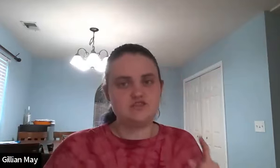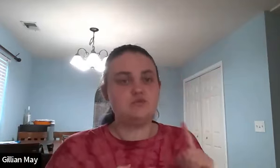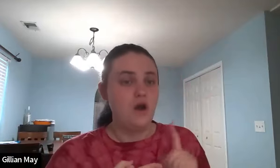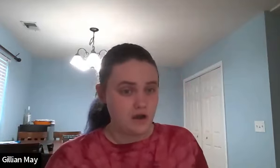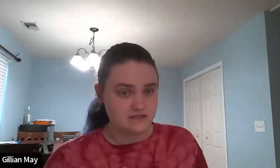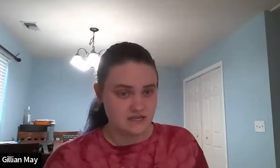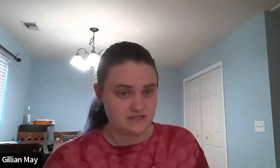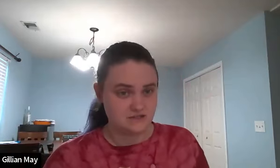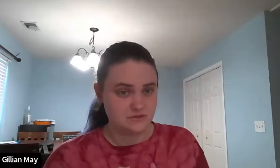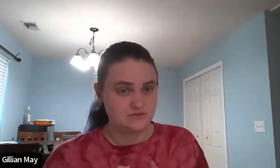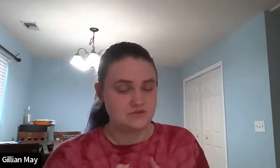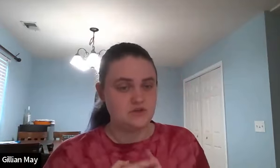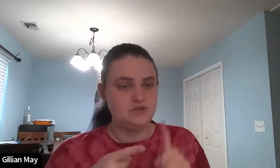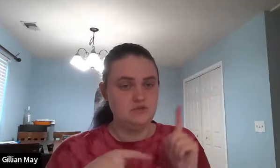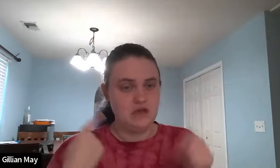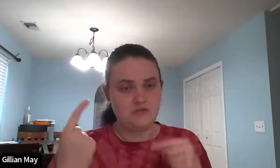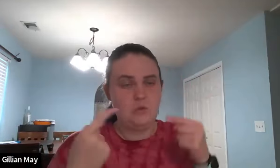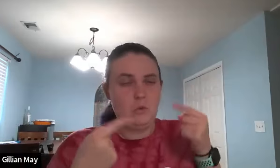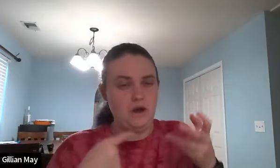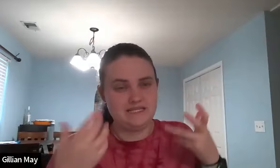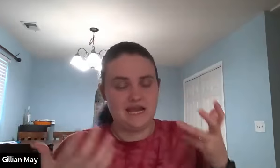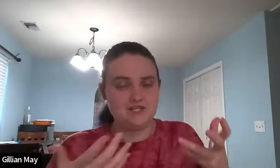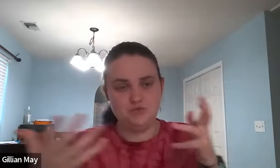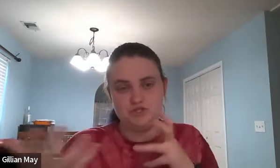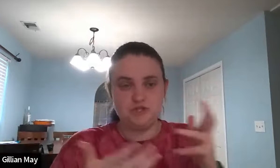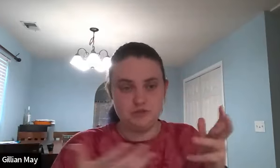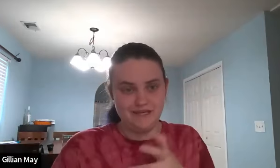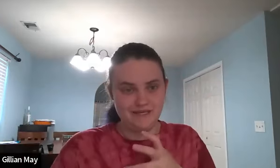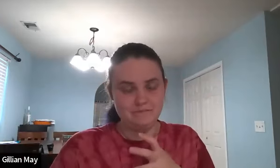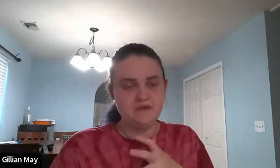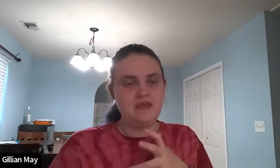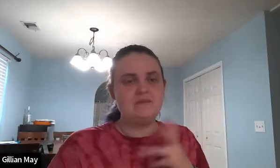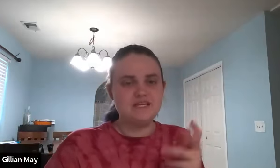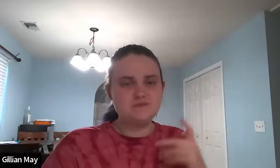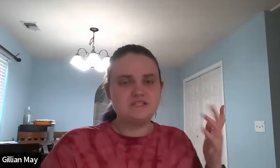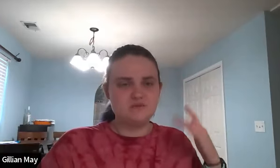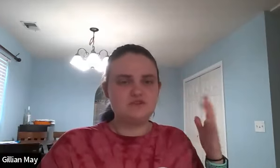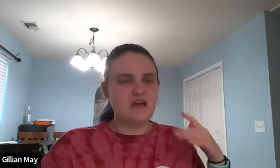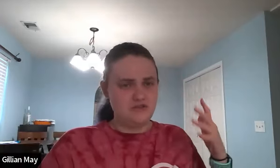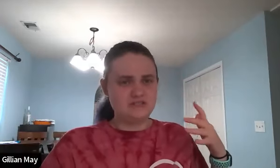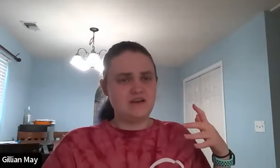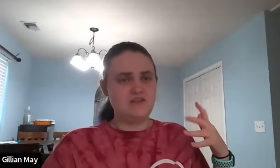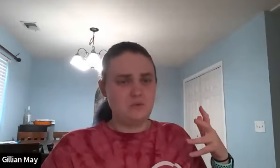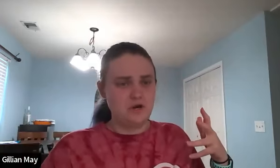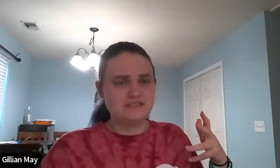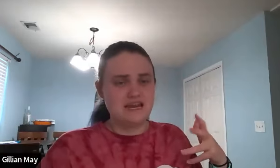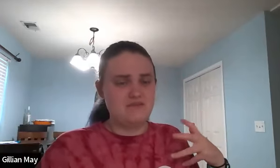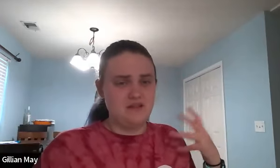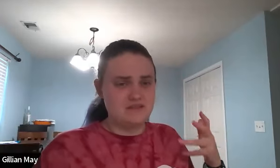through context clues, you gather what is actually which one you're meaning. It makes more sense when there's other words that have a lot of the